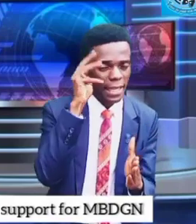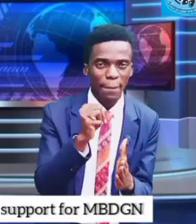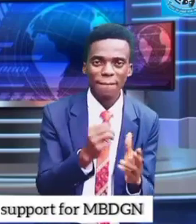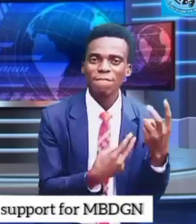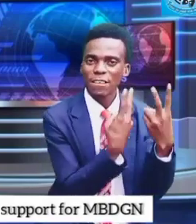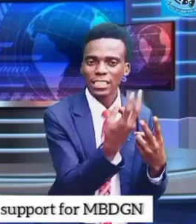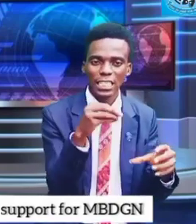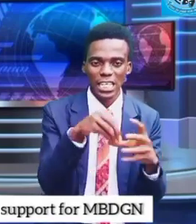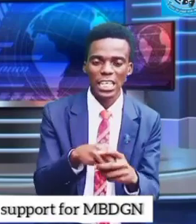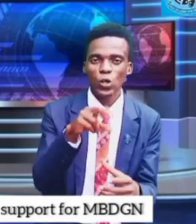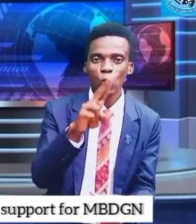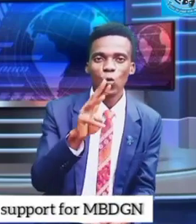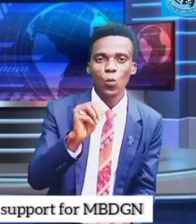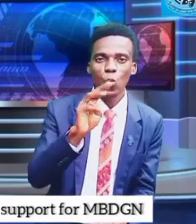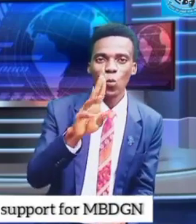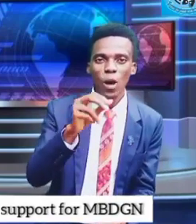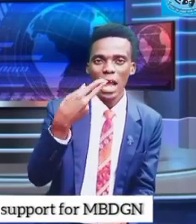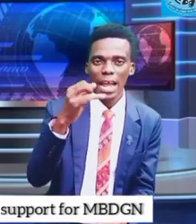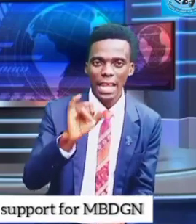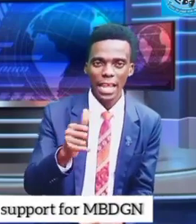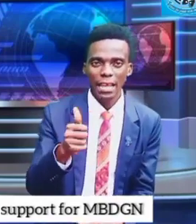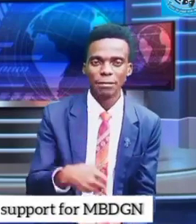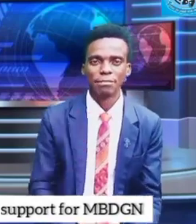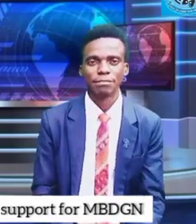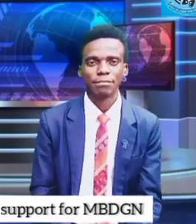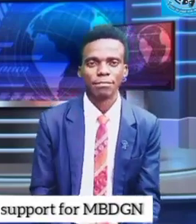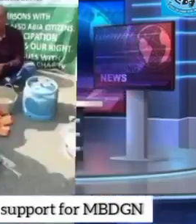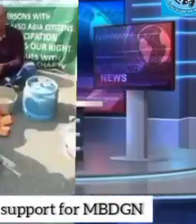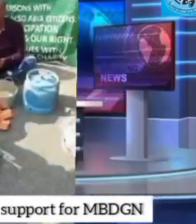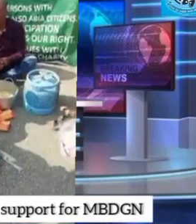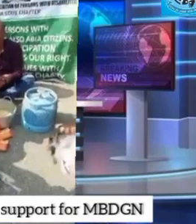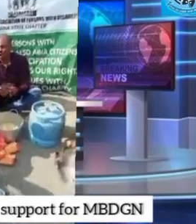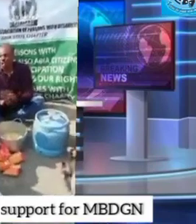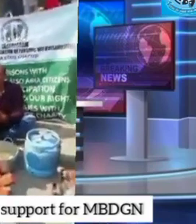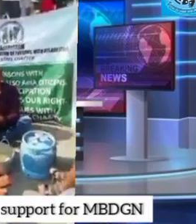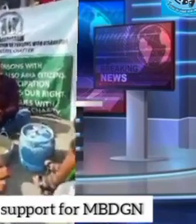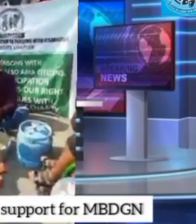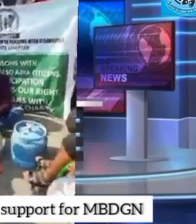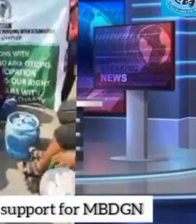visit in Umuahia.